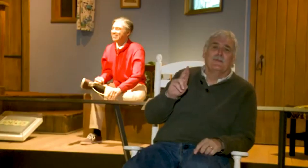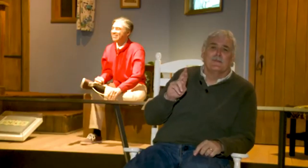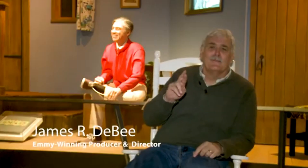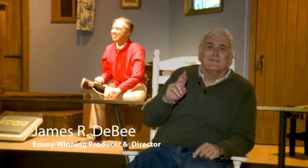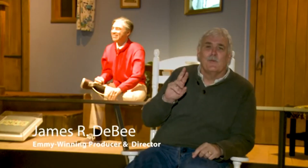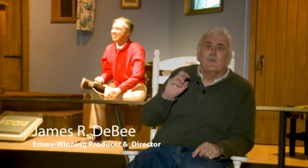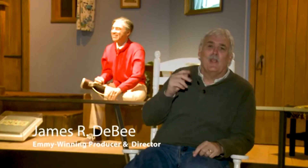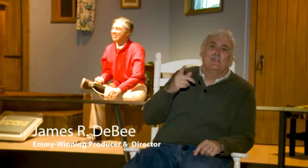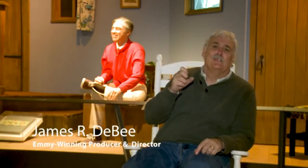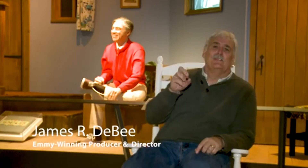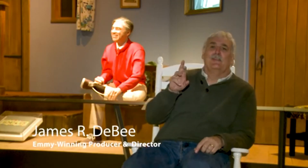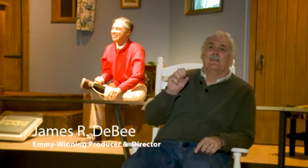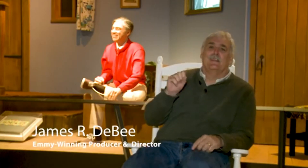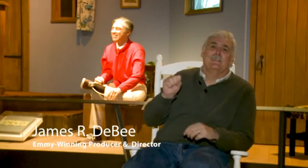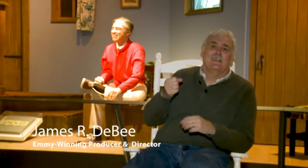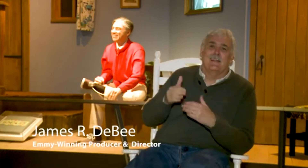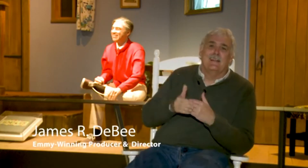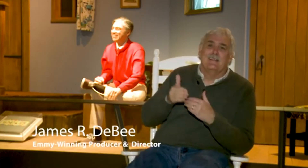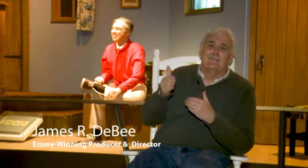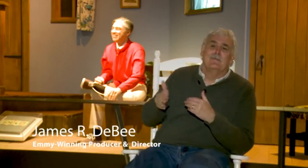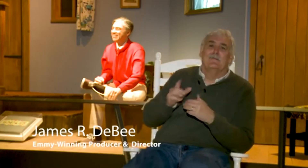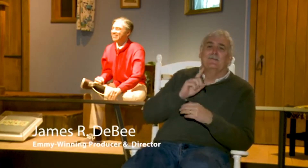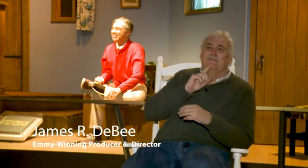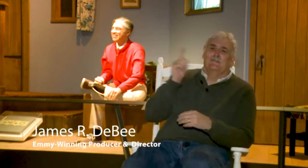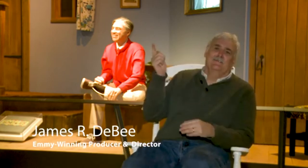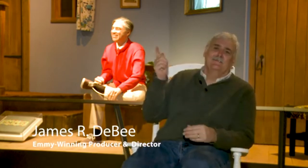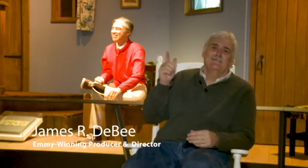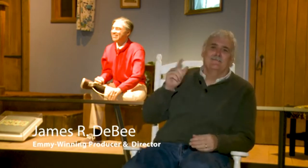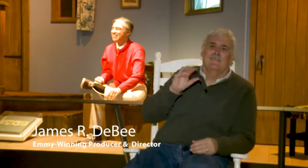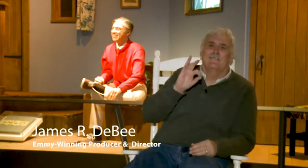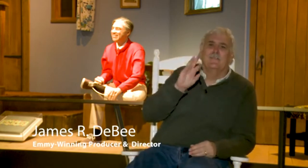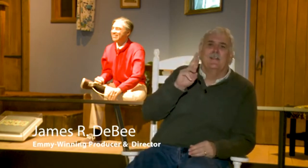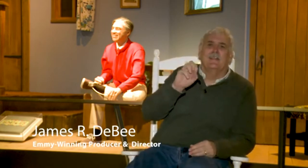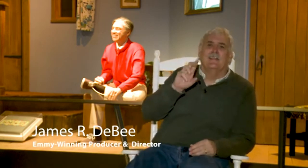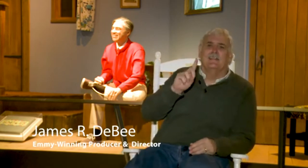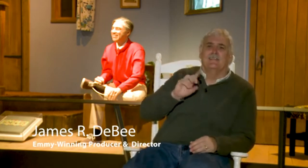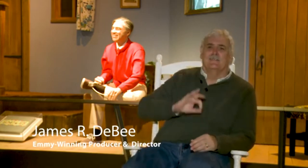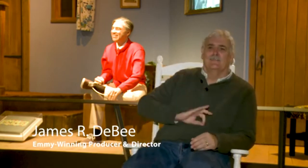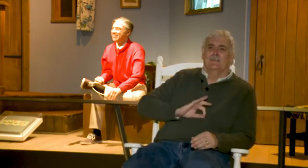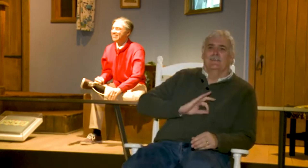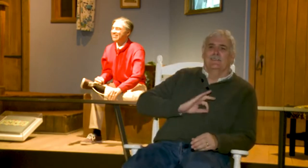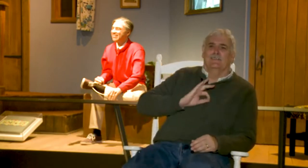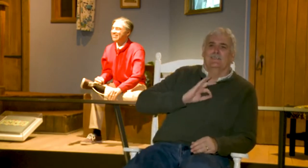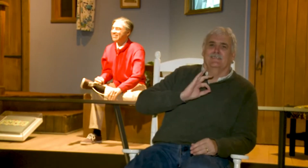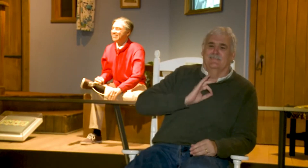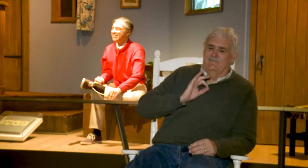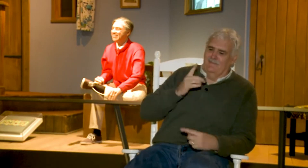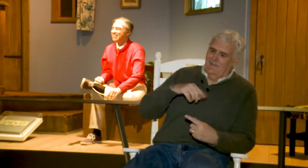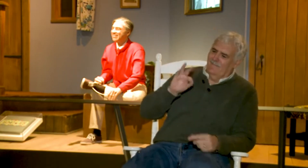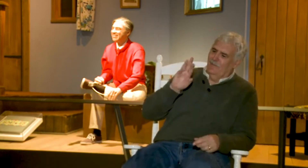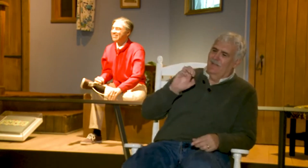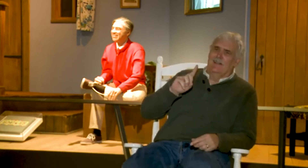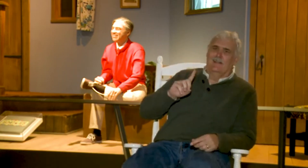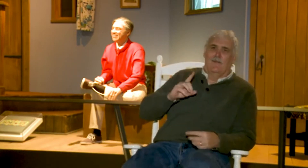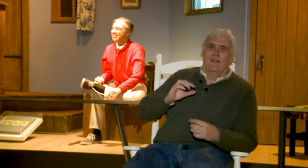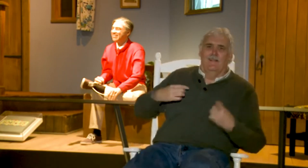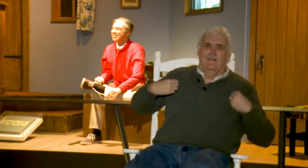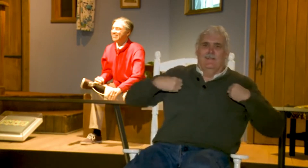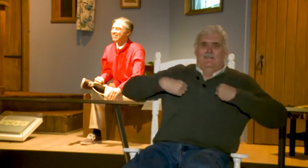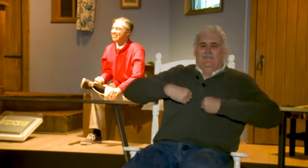silent star. ASL has made its way into some of Hollywood's biggest hits, proving that great storytelling doesn't always require